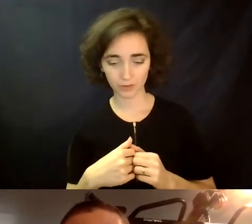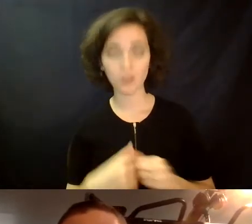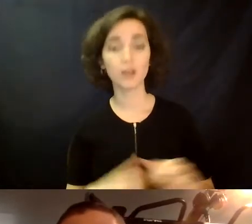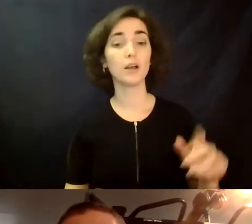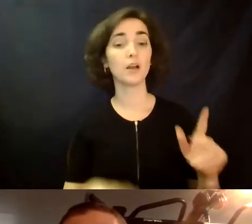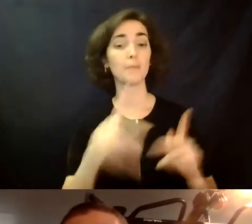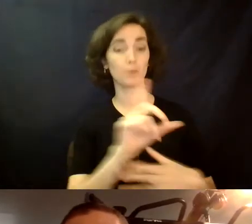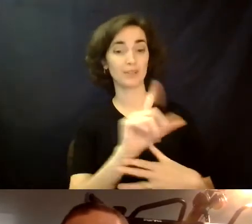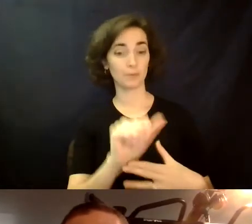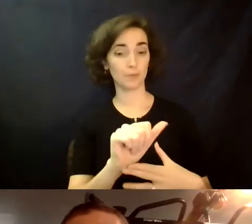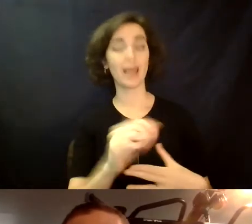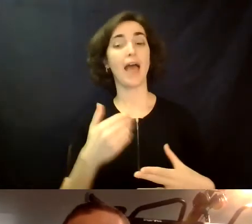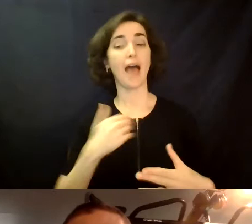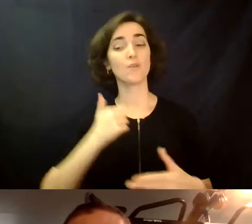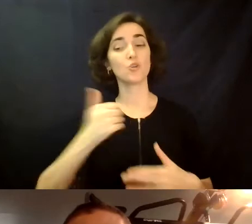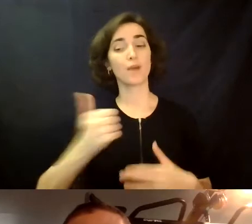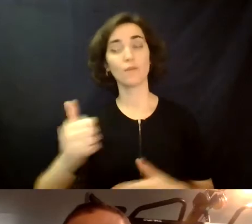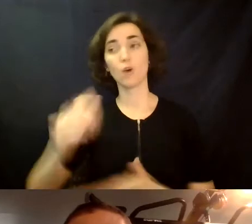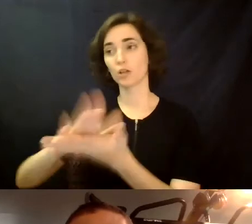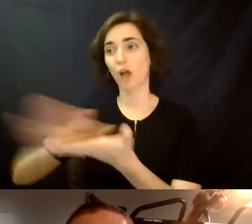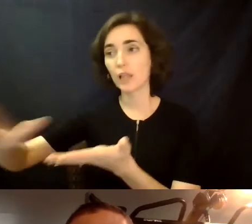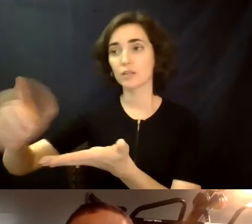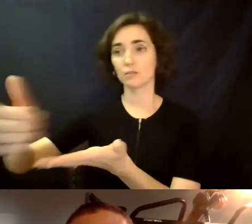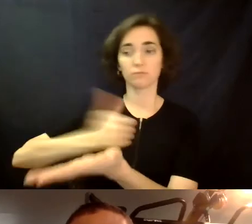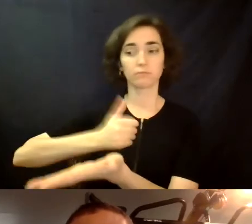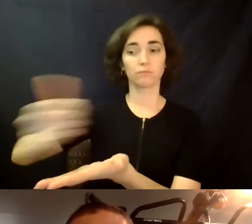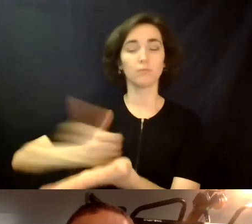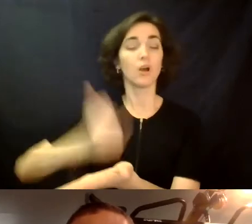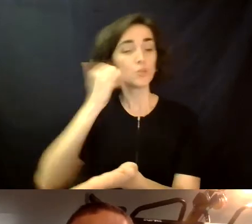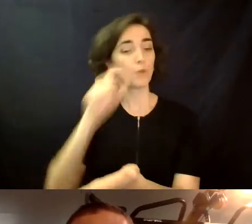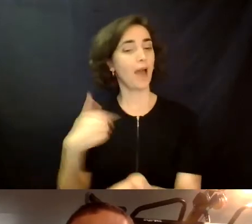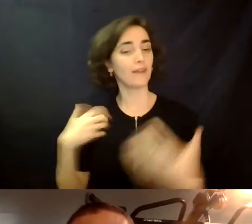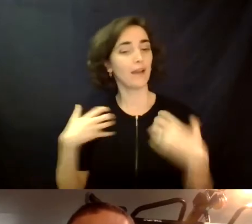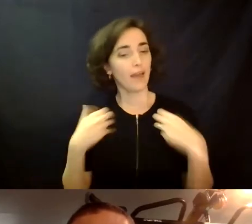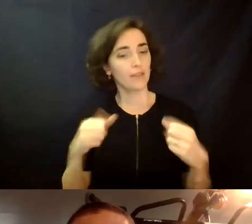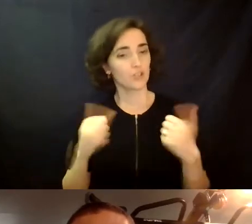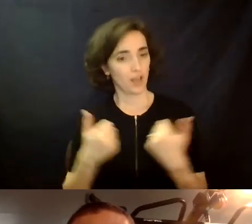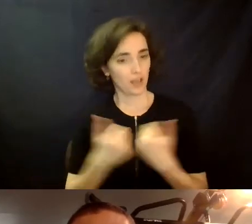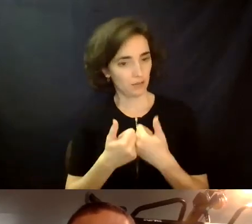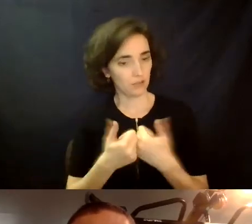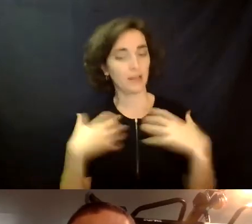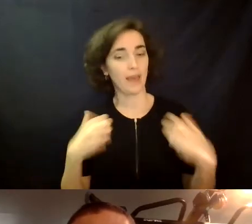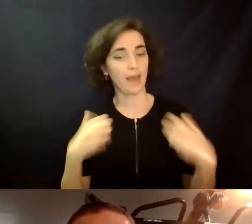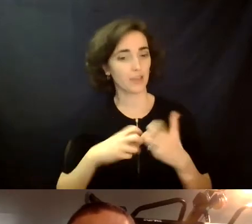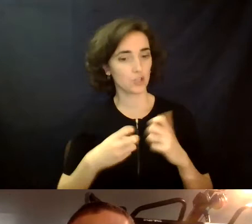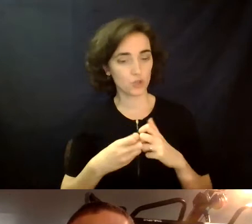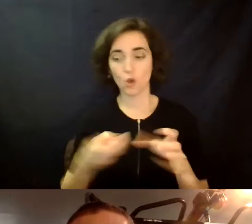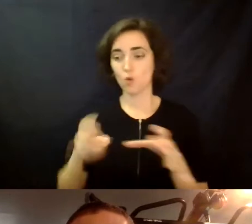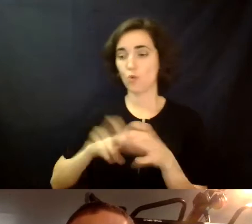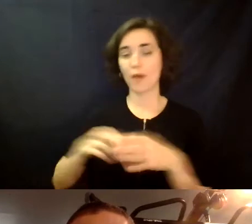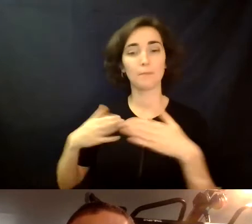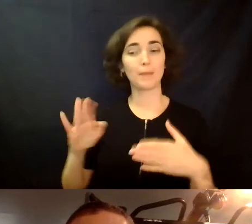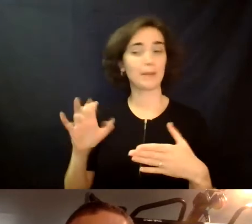college if they have health challenges that impose health issues to ride the public